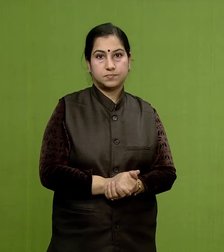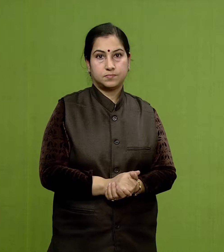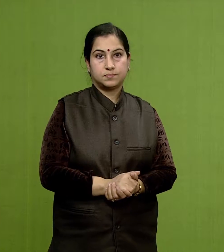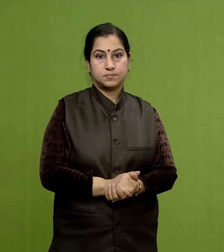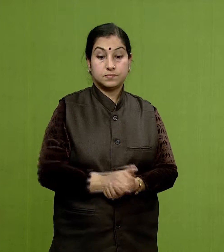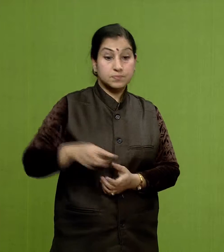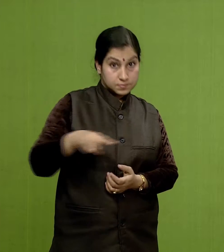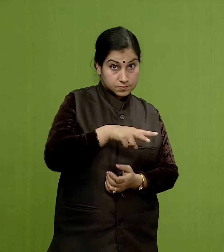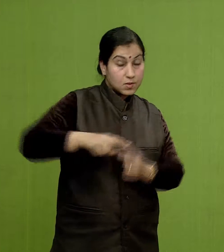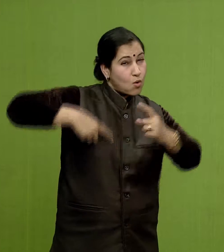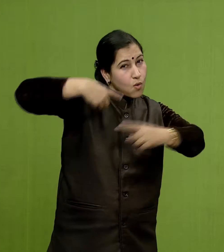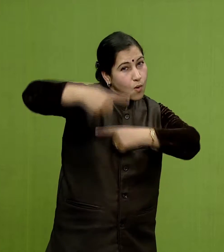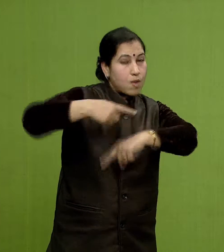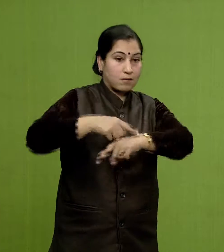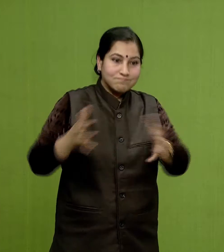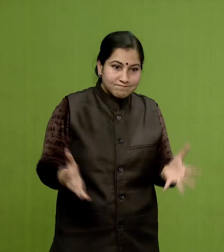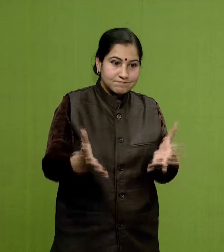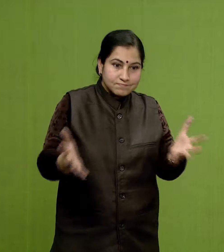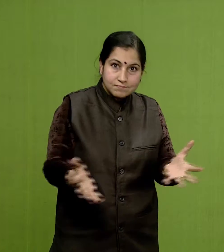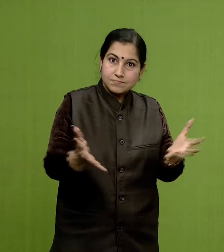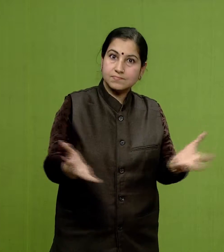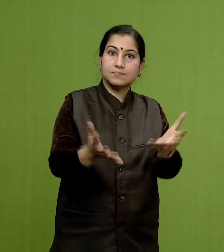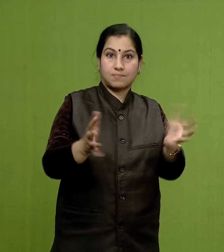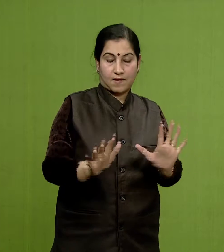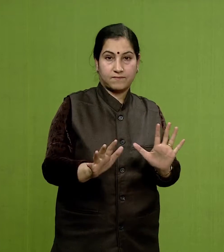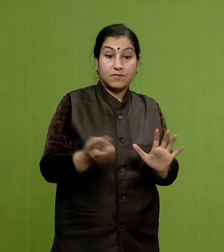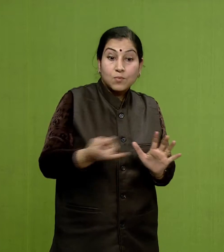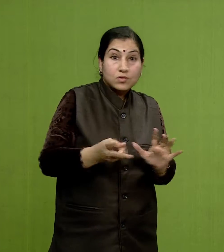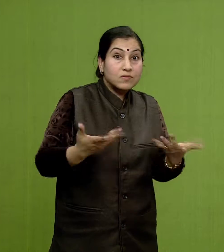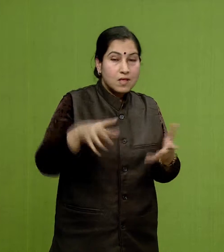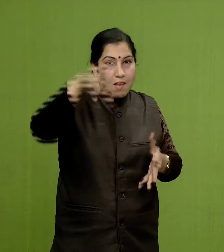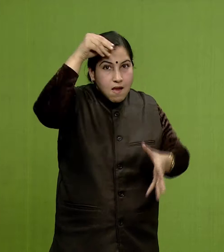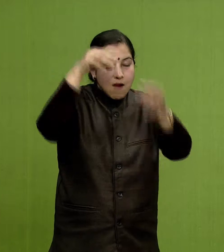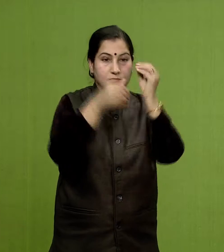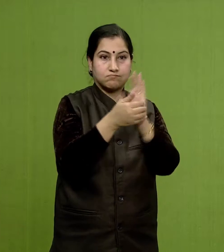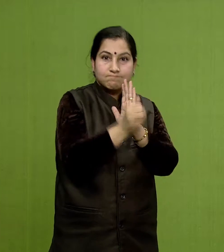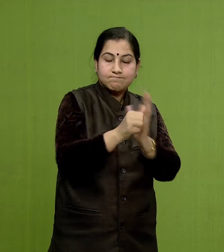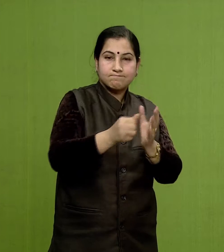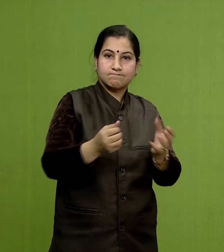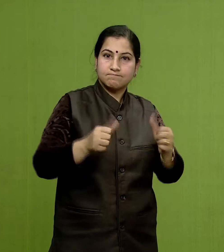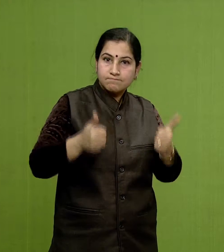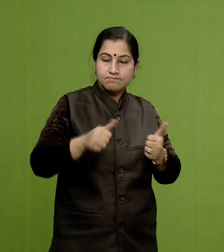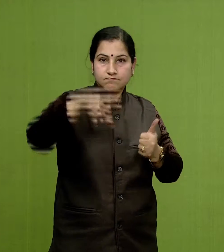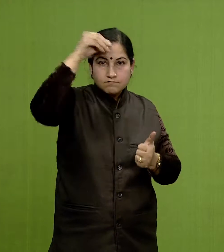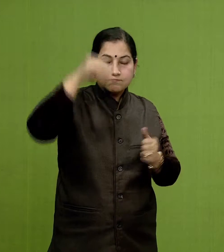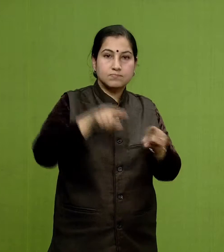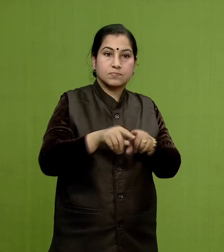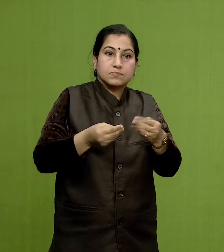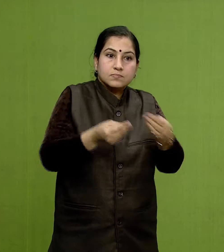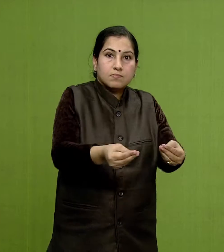They always encouraged them to explore their potential and served as